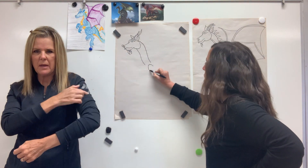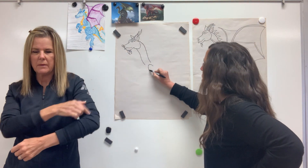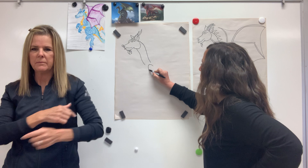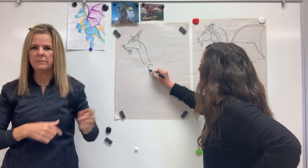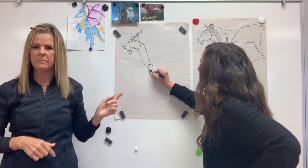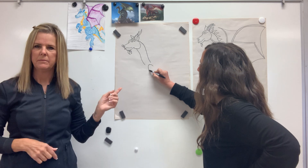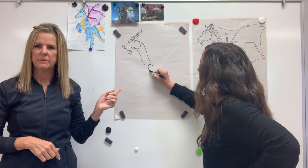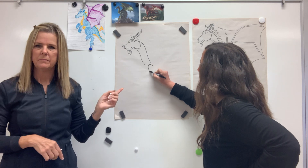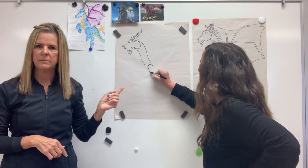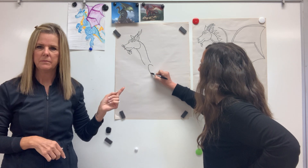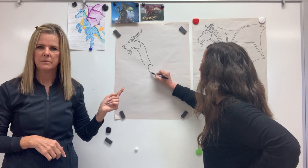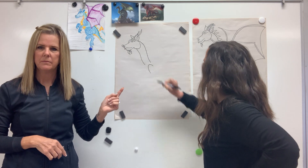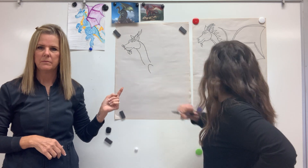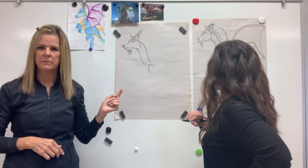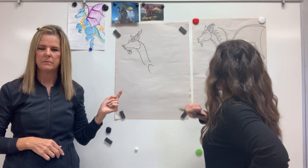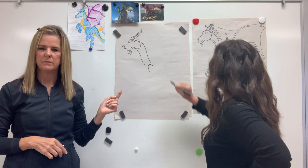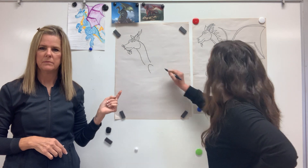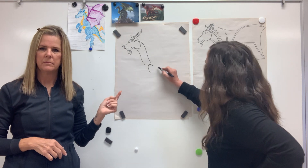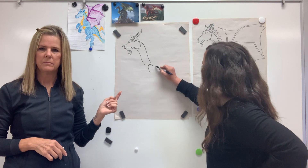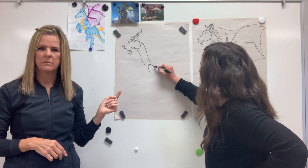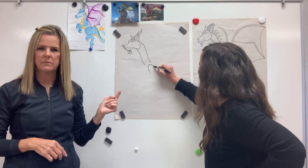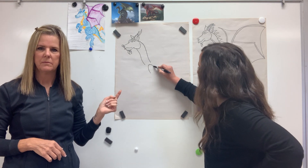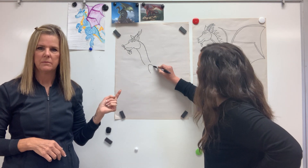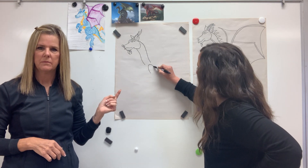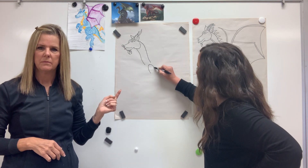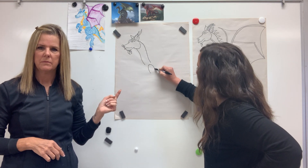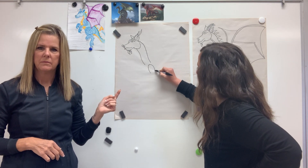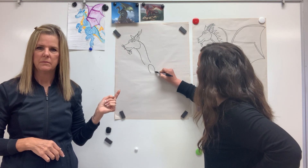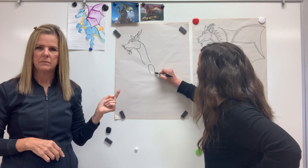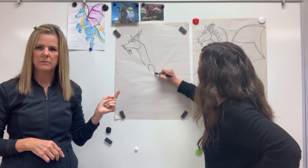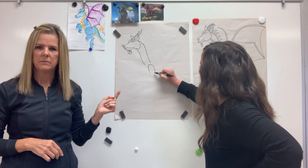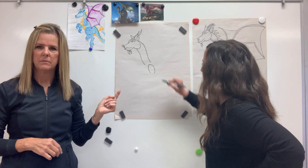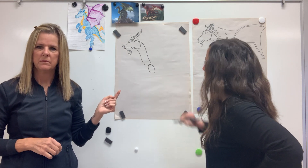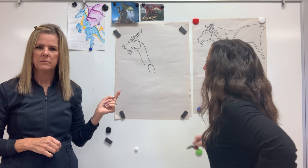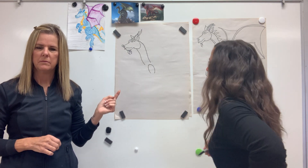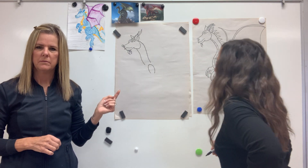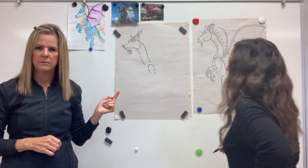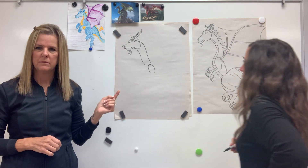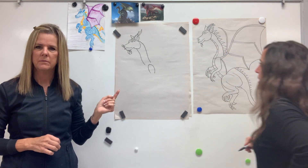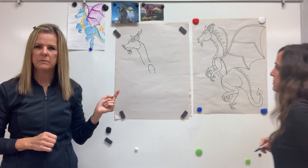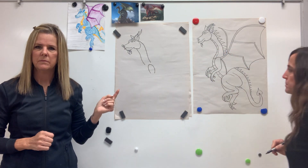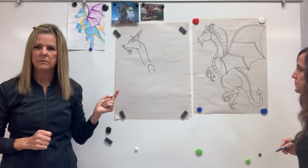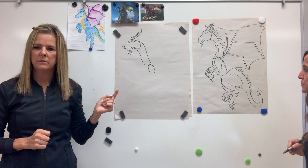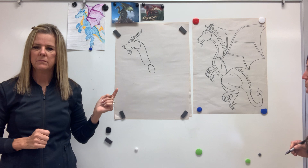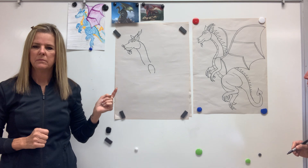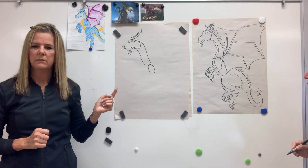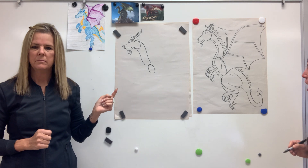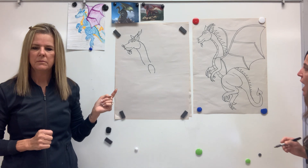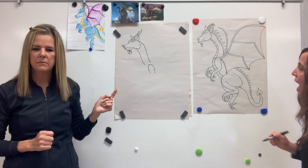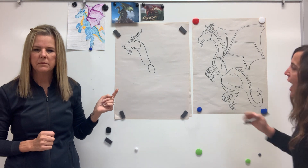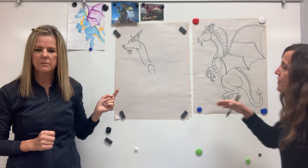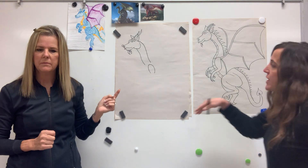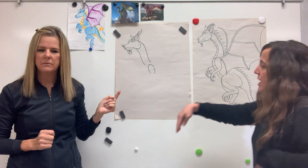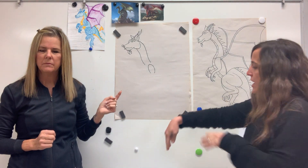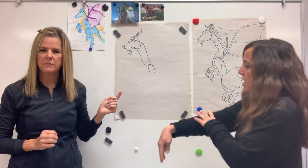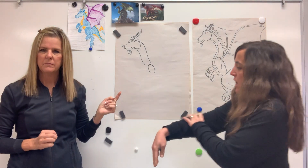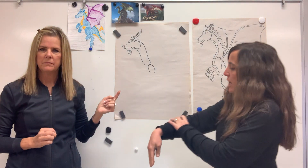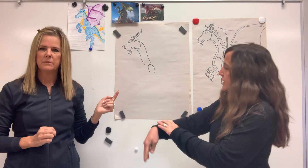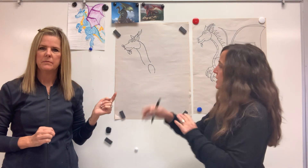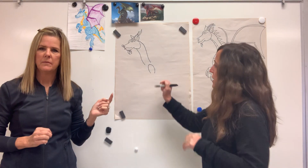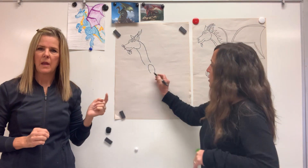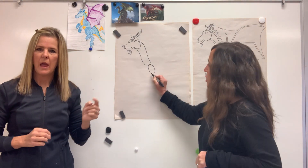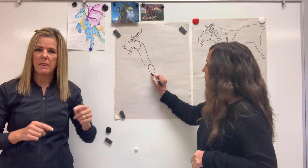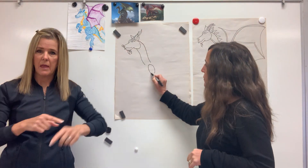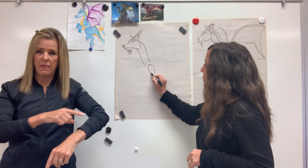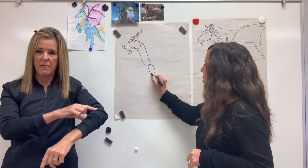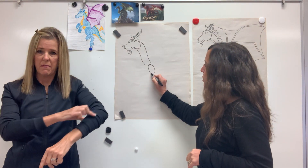arm. So I'm gonna make it come down a little ways, and I'm gonna double it down a little ways on that side. And then